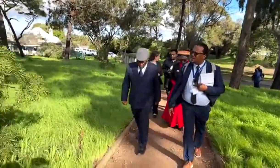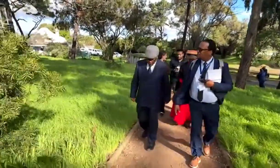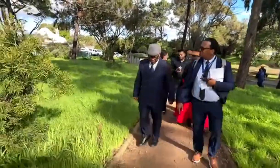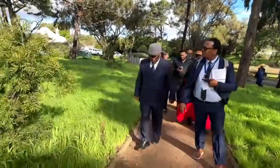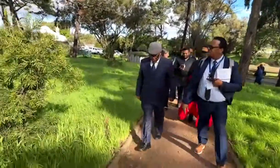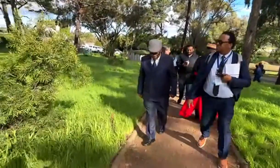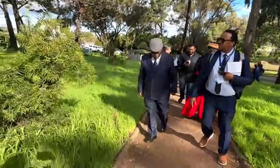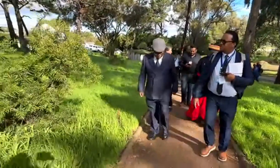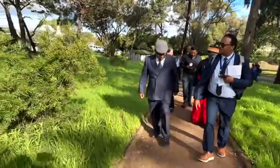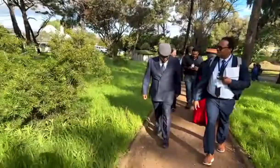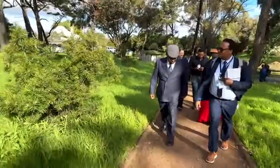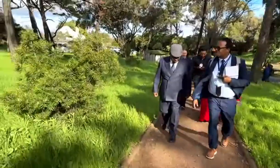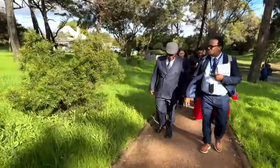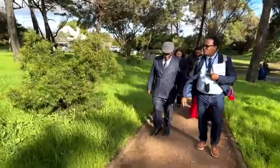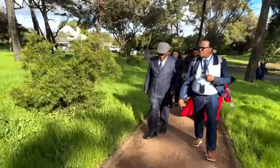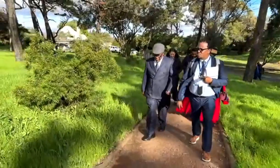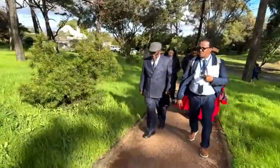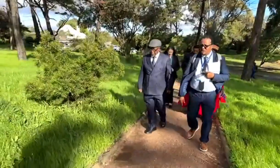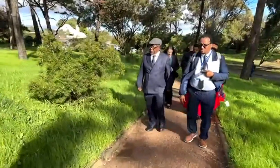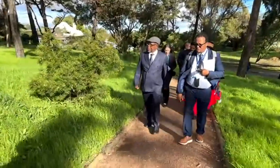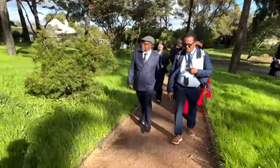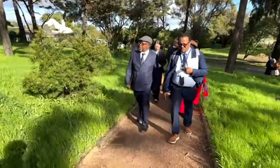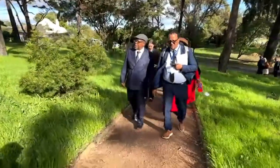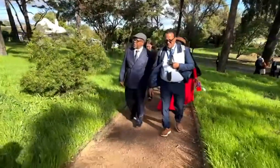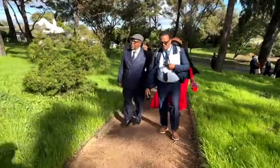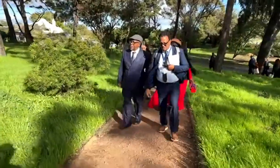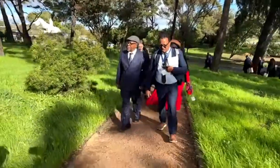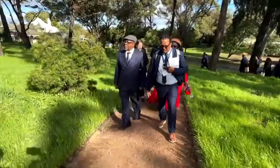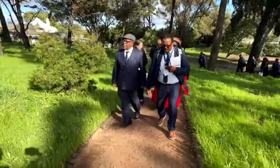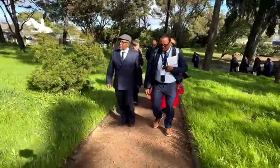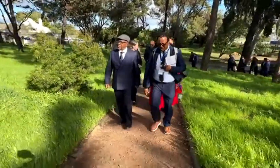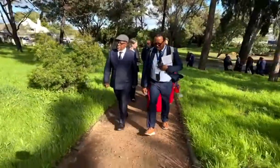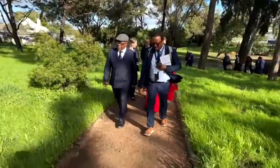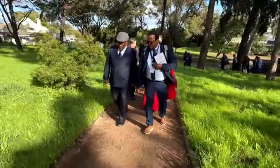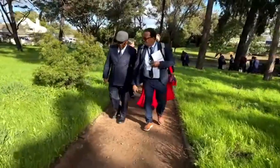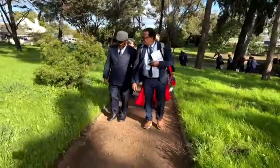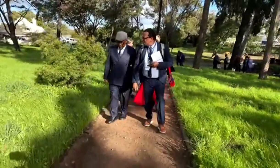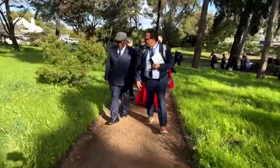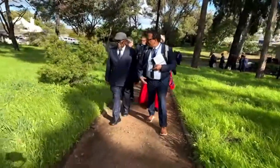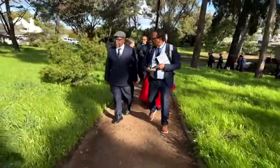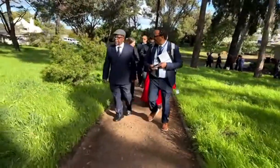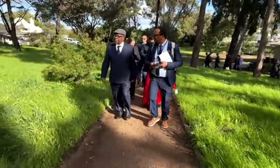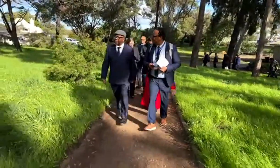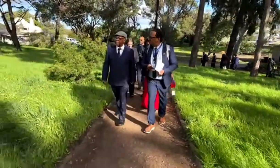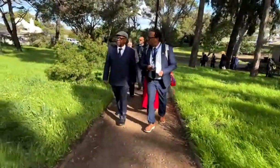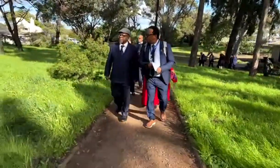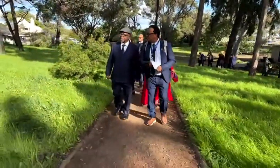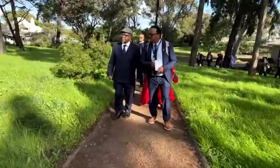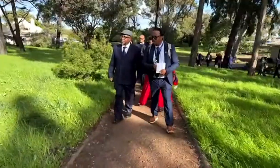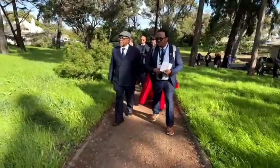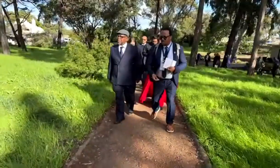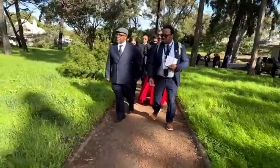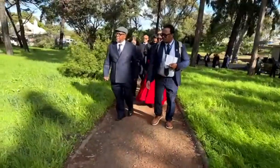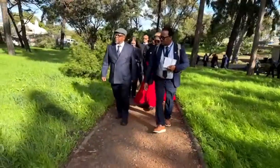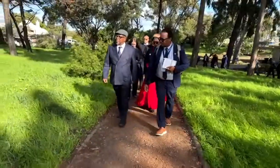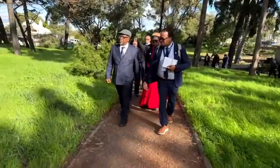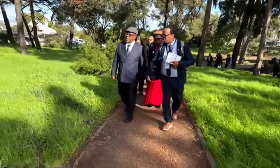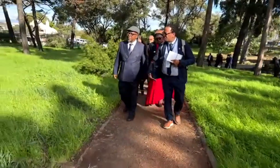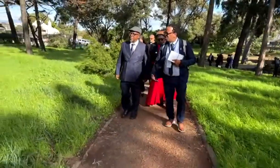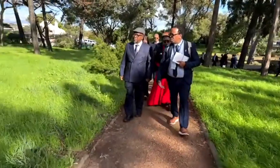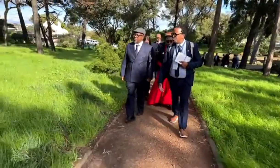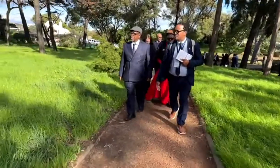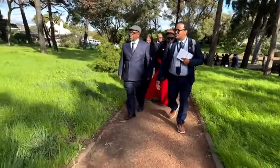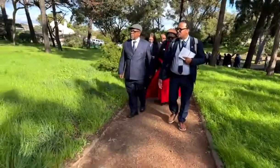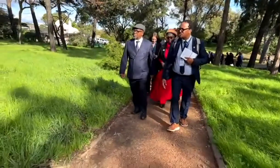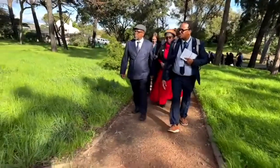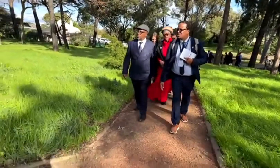Yeah, I'll ask for the picture, but I know it's gonna be after the not the dinner, just